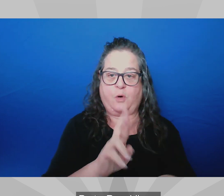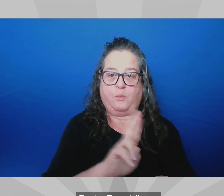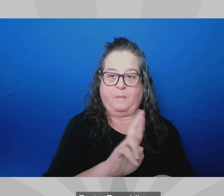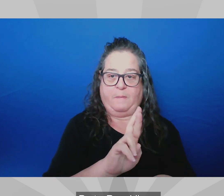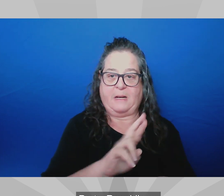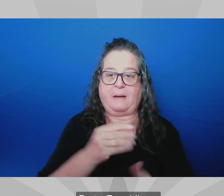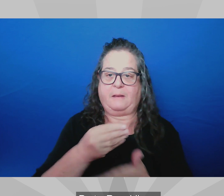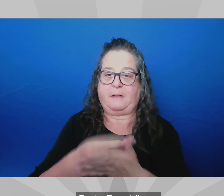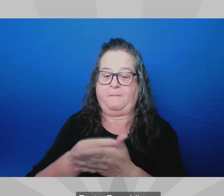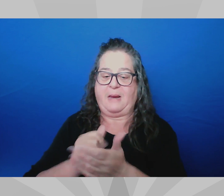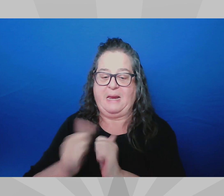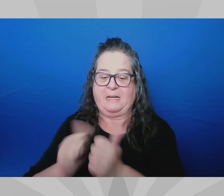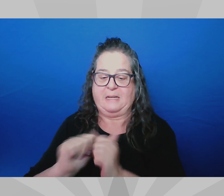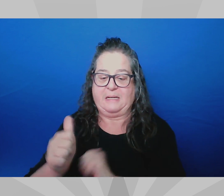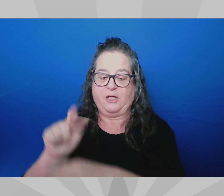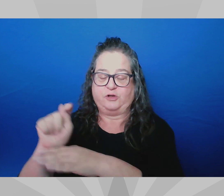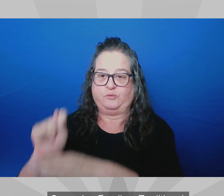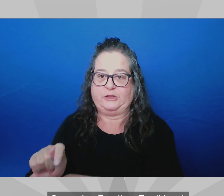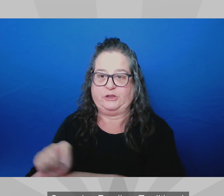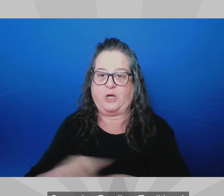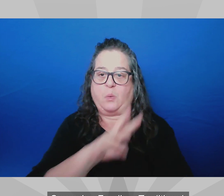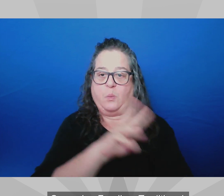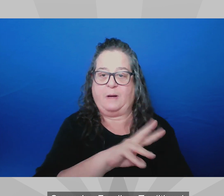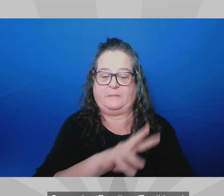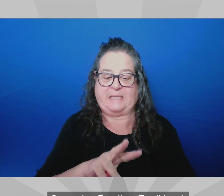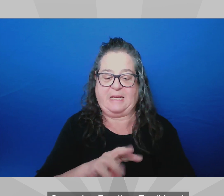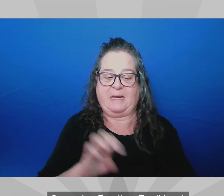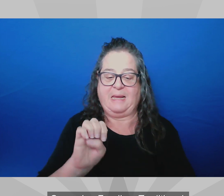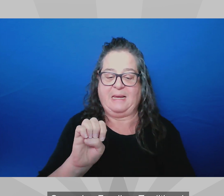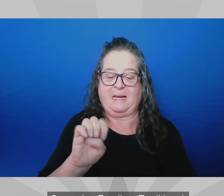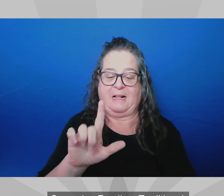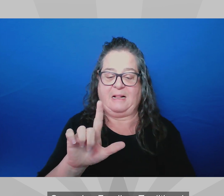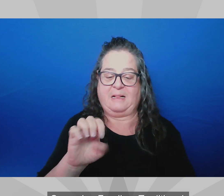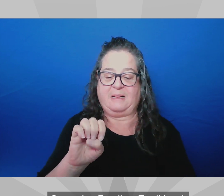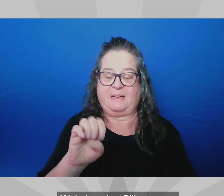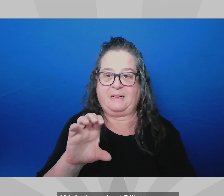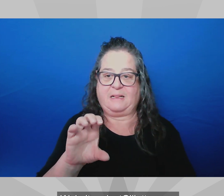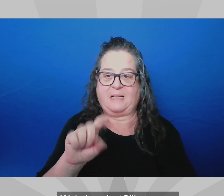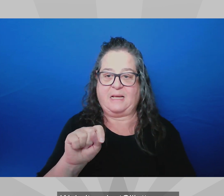Party Republican. Campaign funding traditional. Website